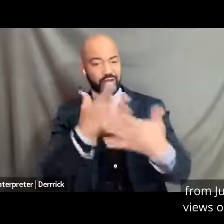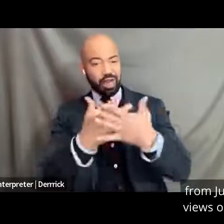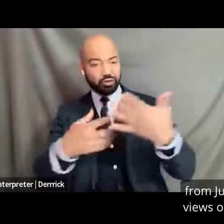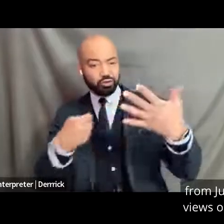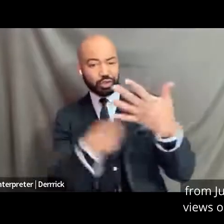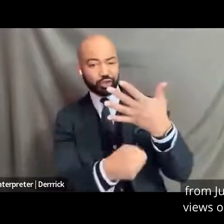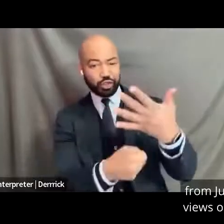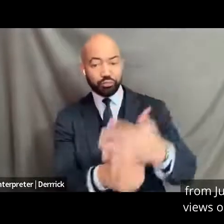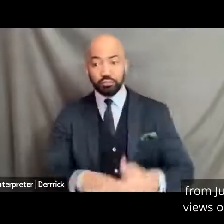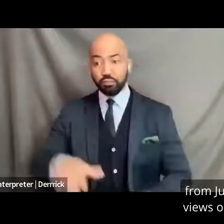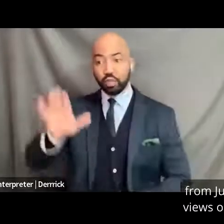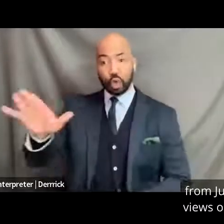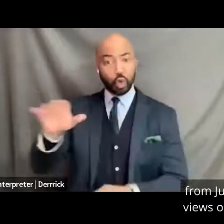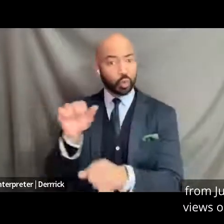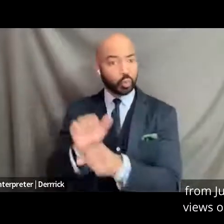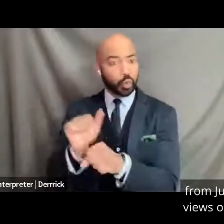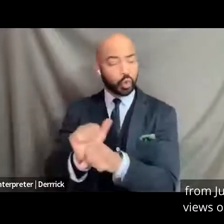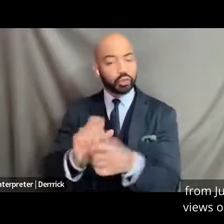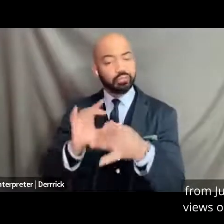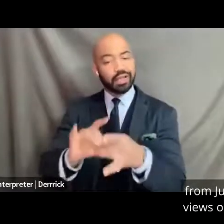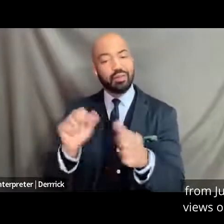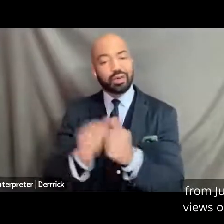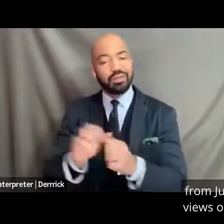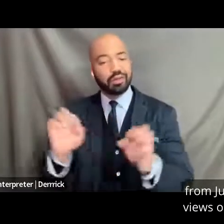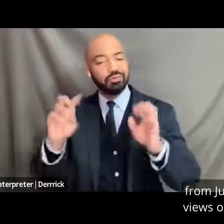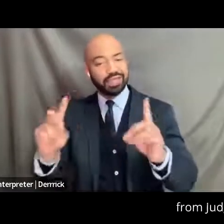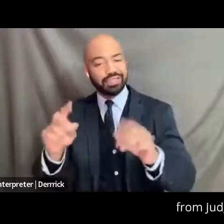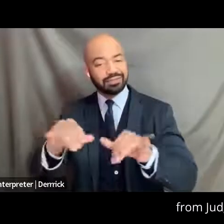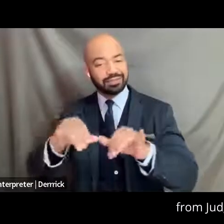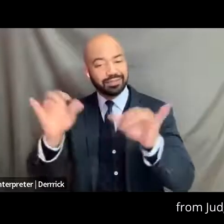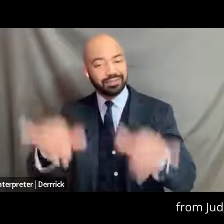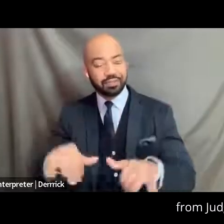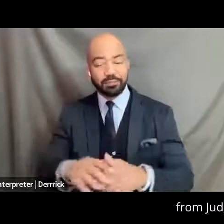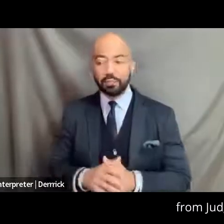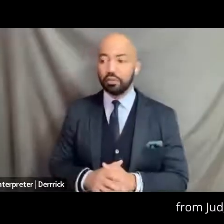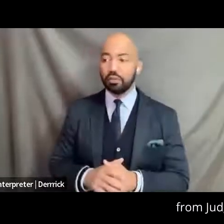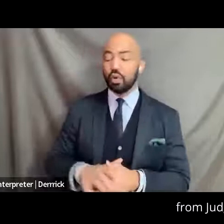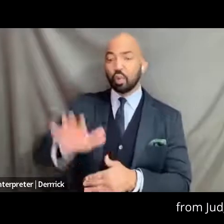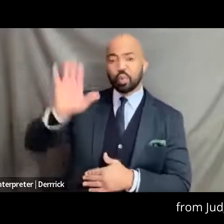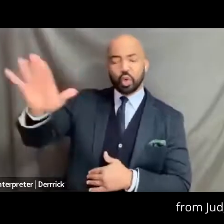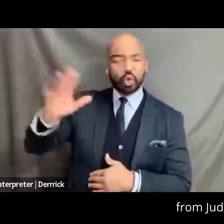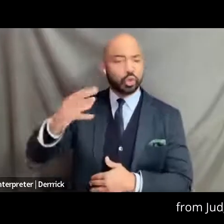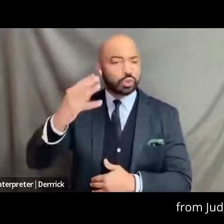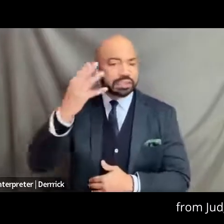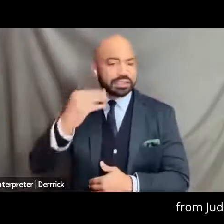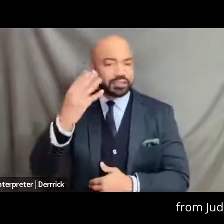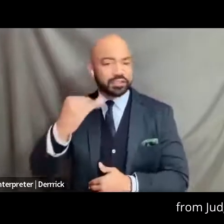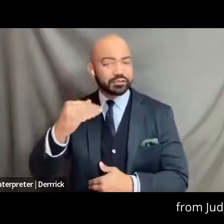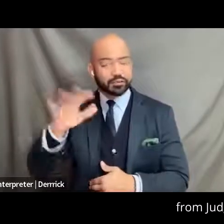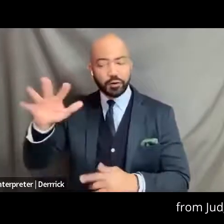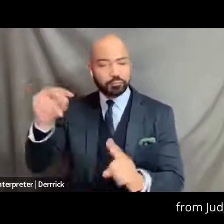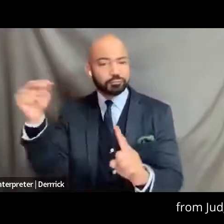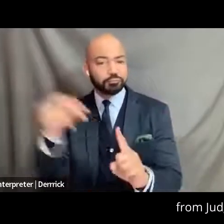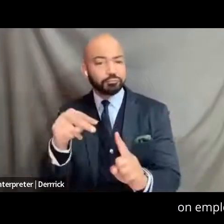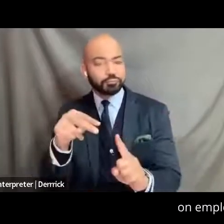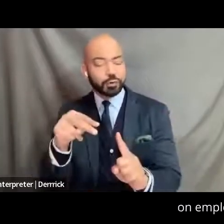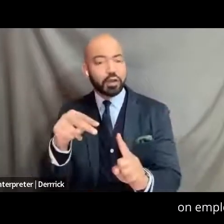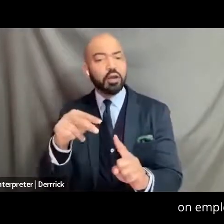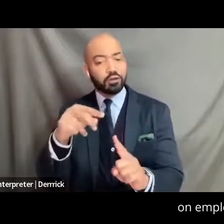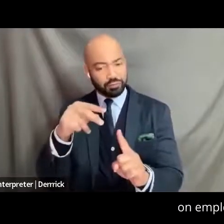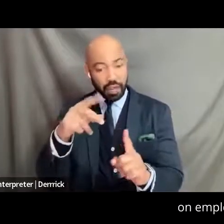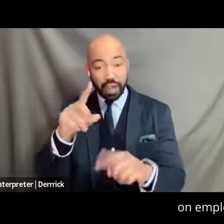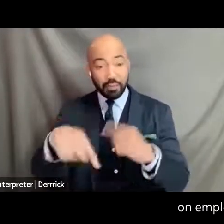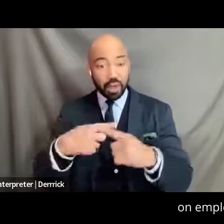work and views on the education system from judge jackson's uh perspectives and